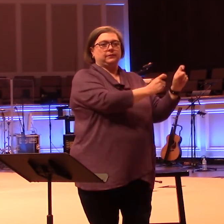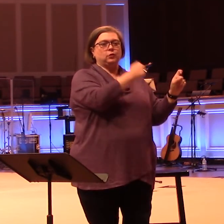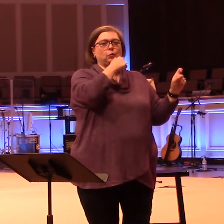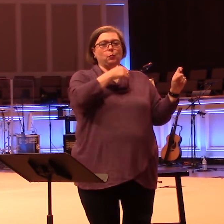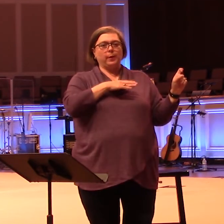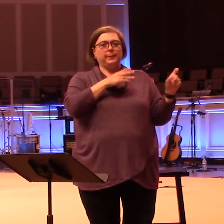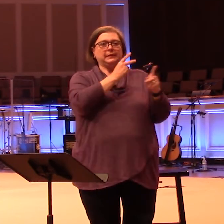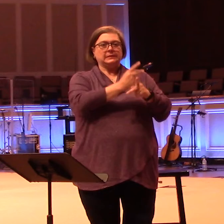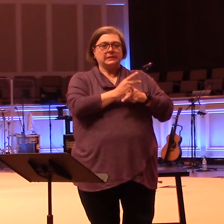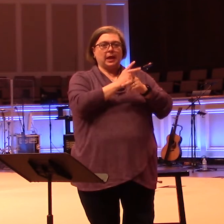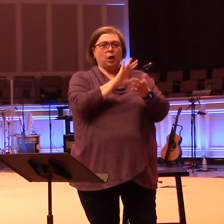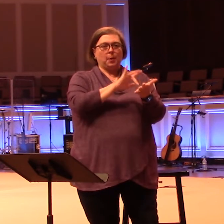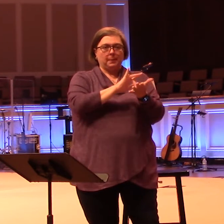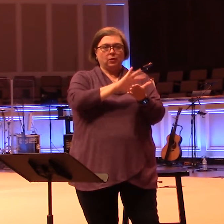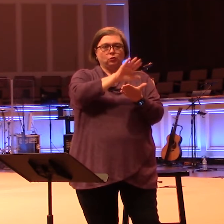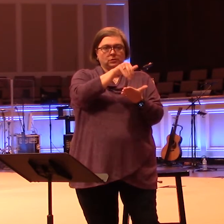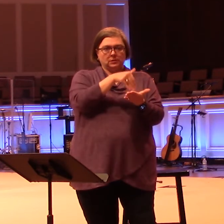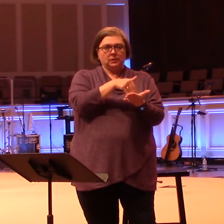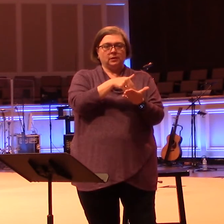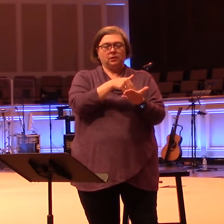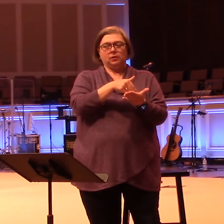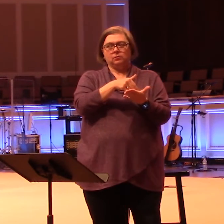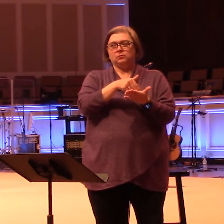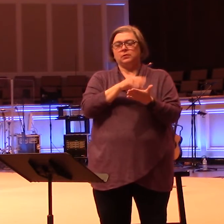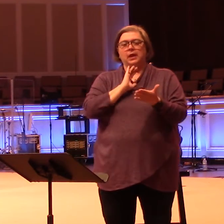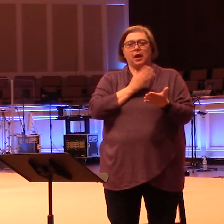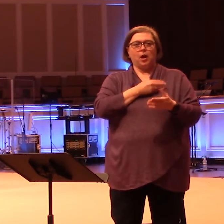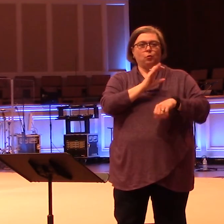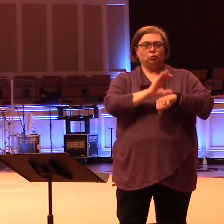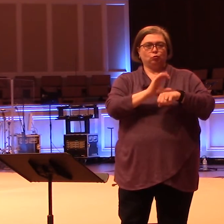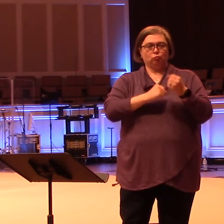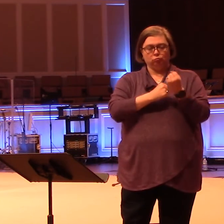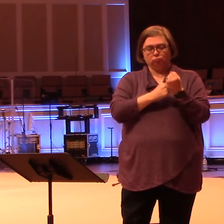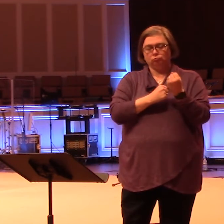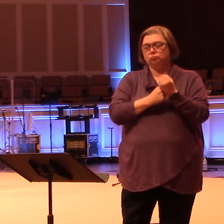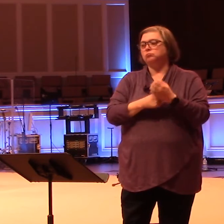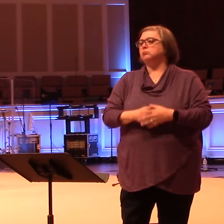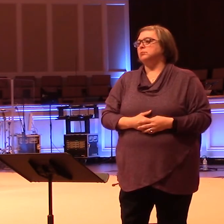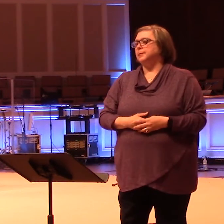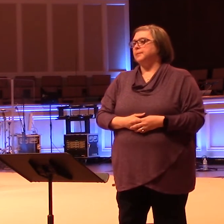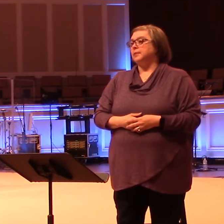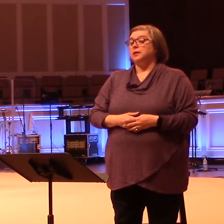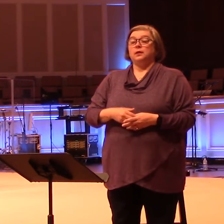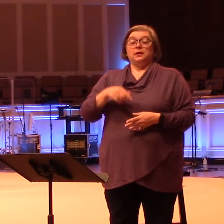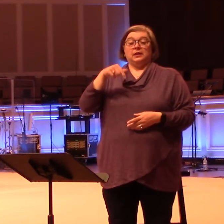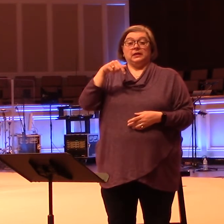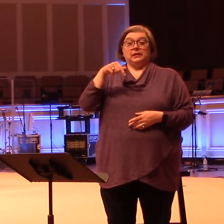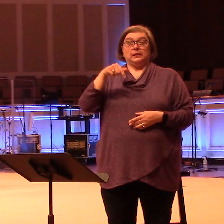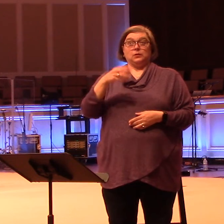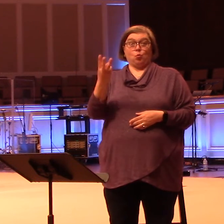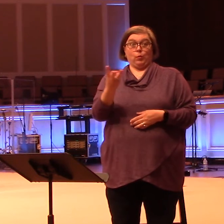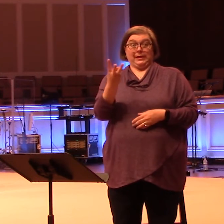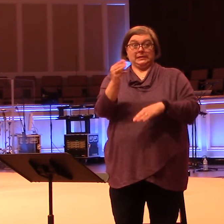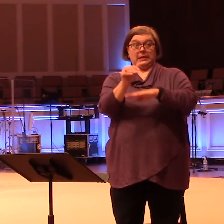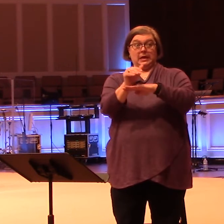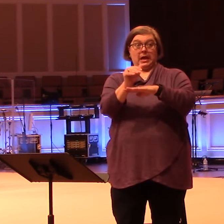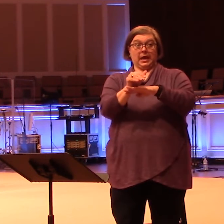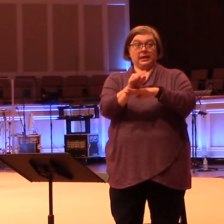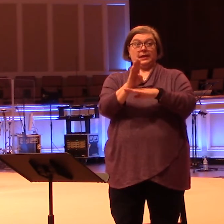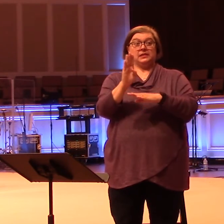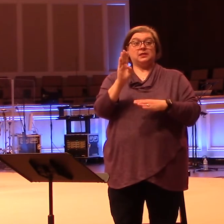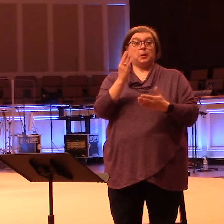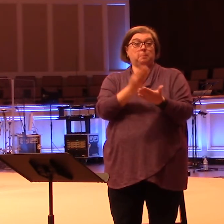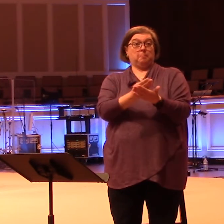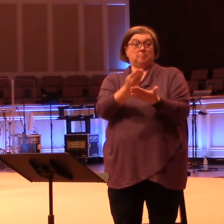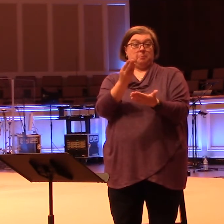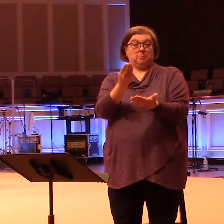my heart and to the heart of the church. Also, this Wednesday night will be the budget presentation for 2022, and that will